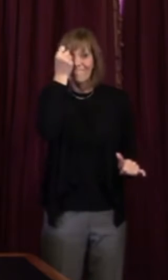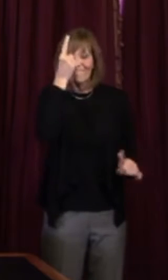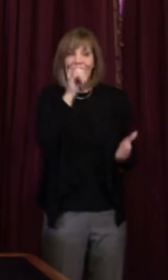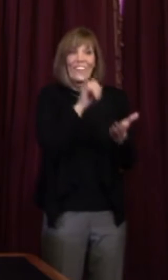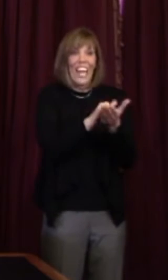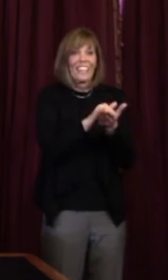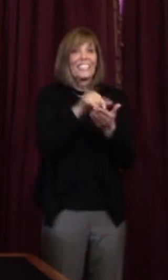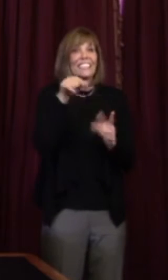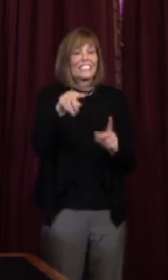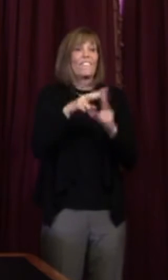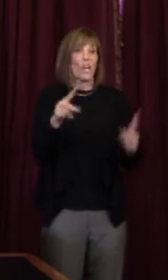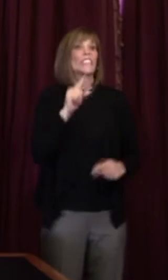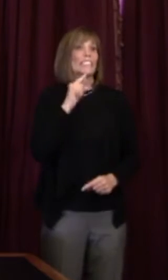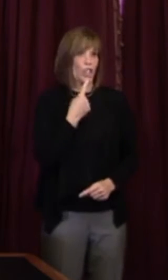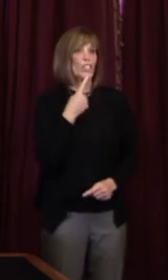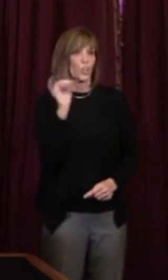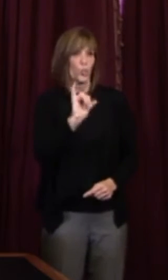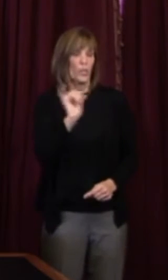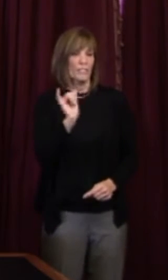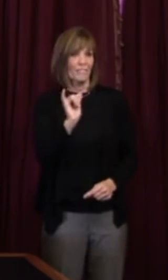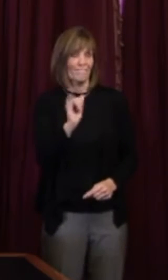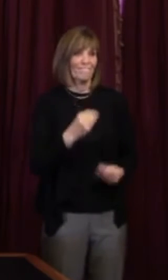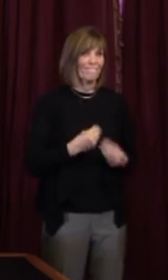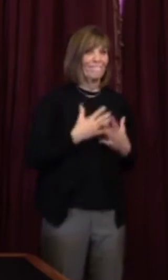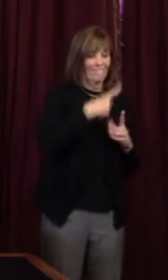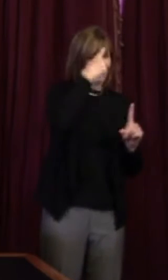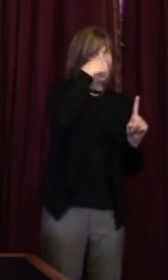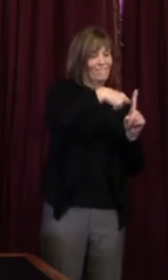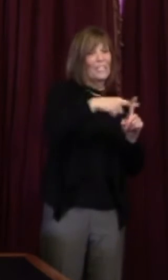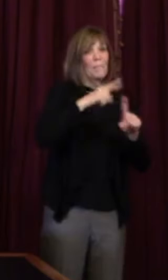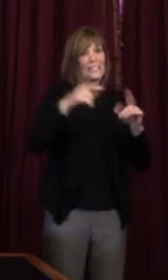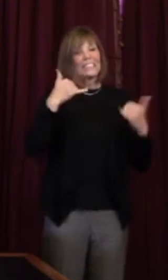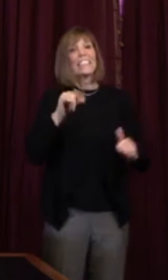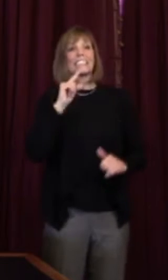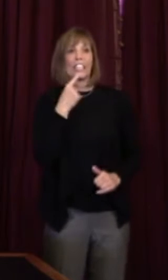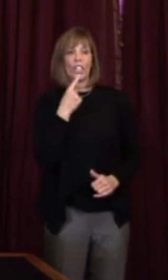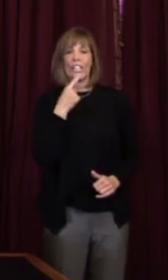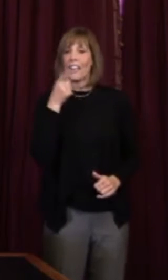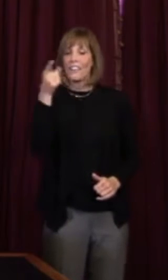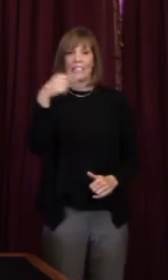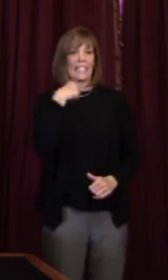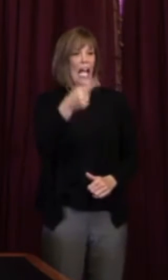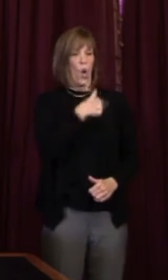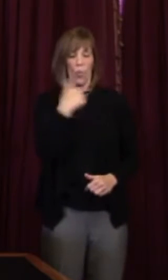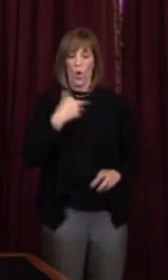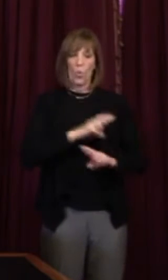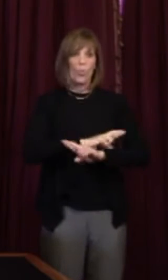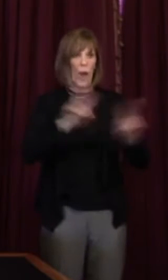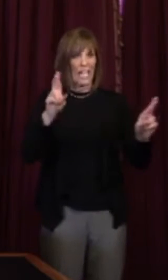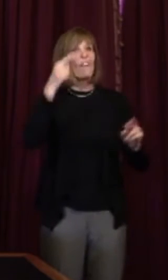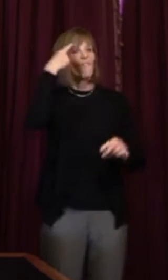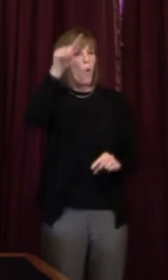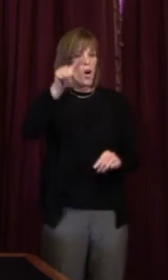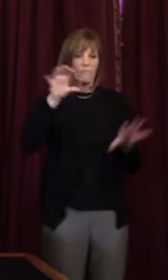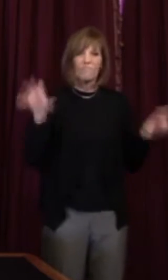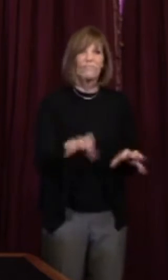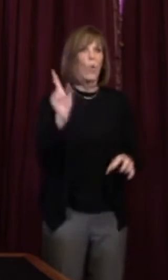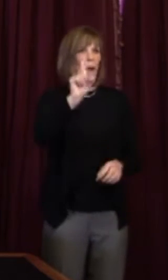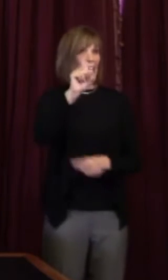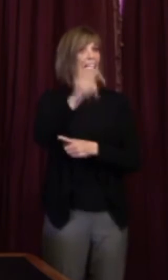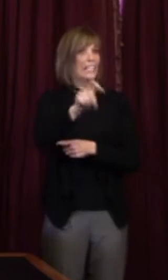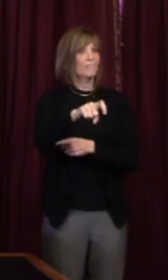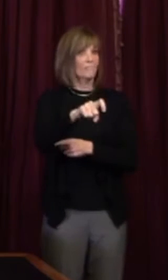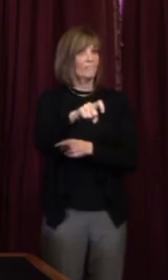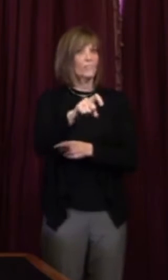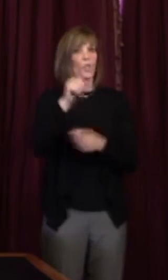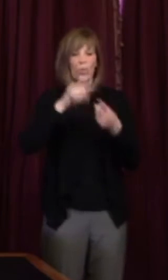while understanding the seriousness of COVID-19, they have assured me that they are prepared to do whatever is